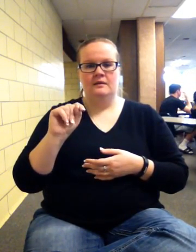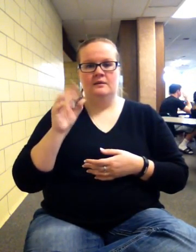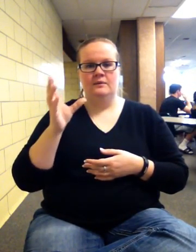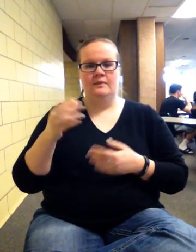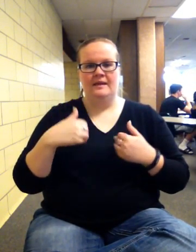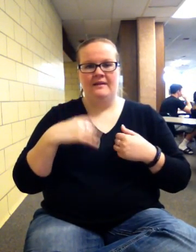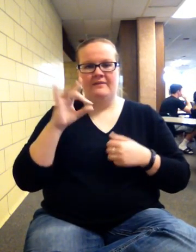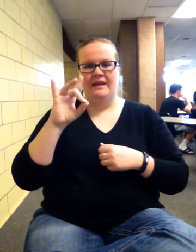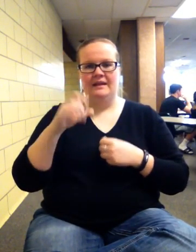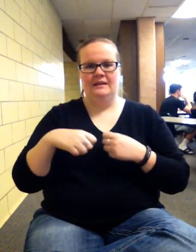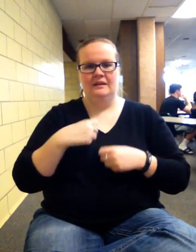eight-year life.